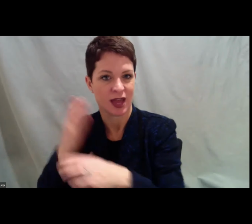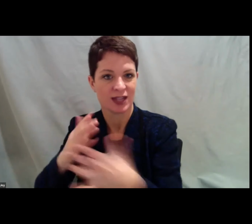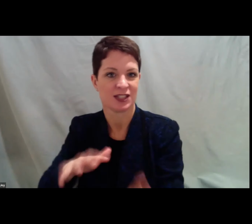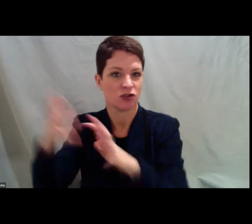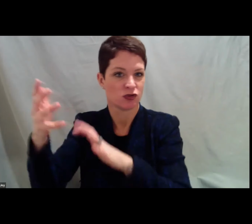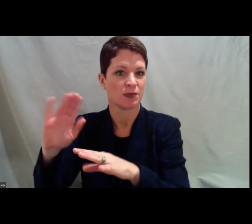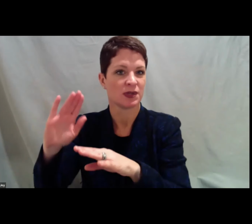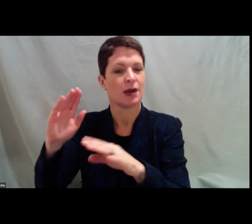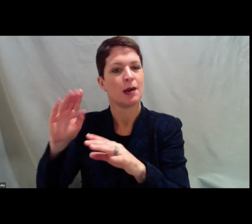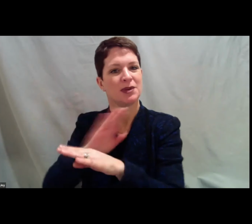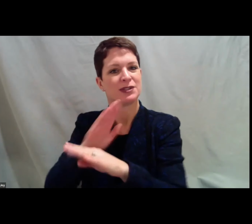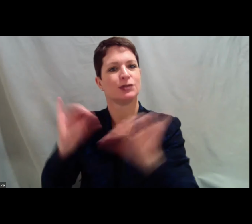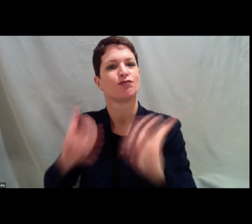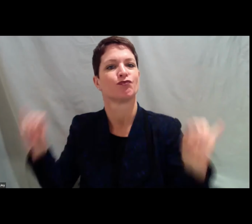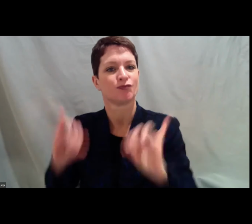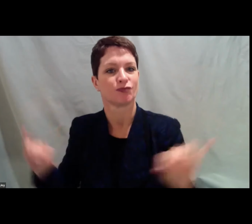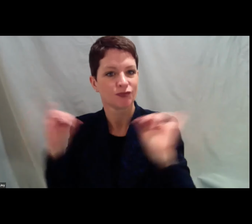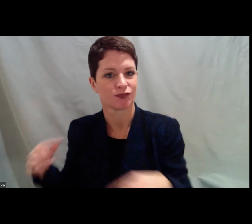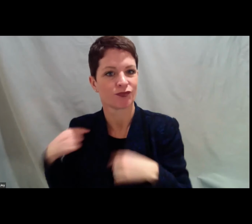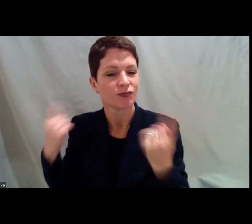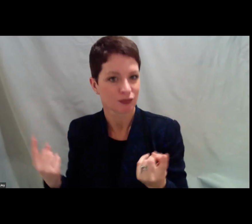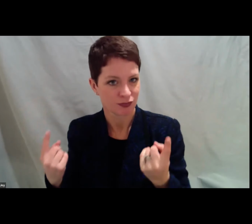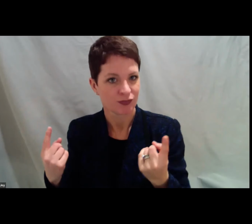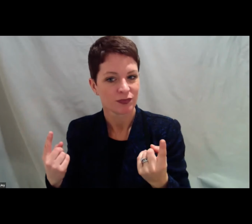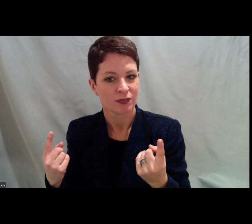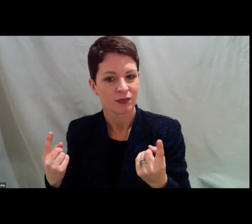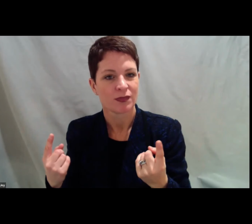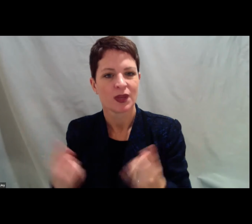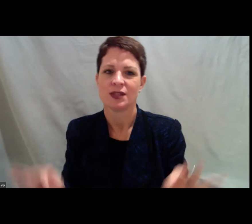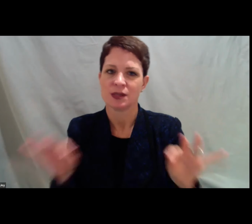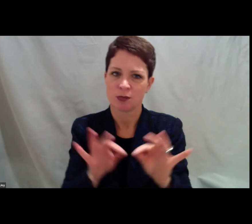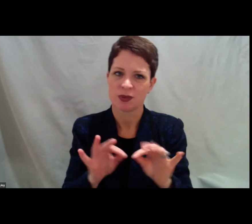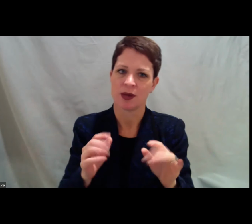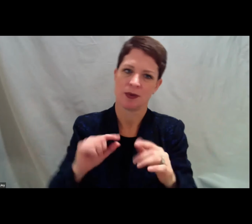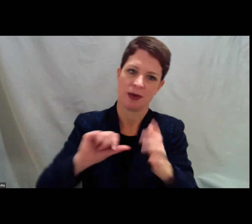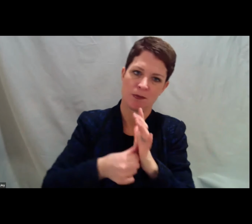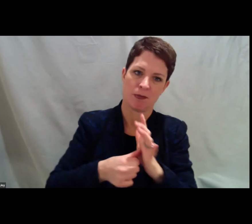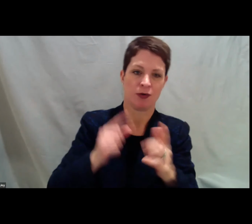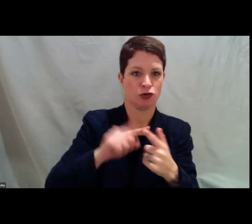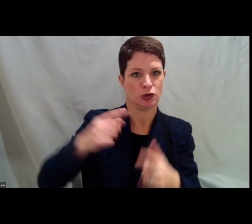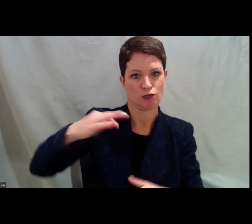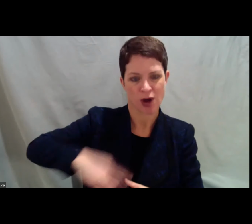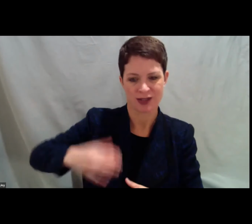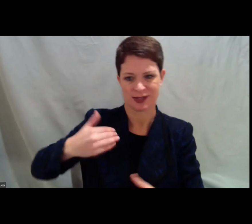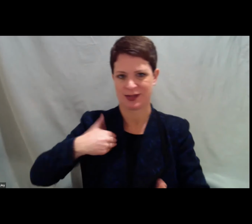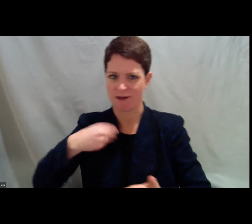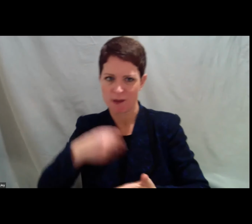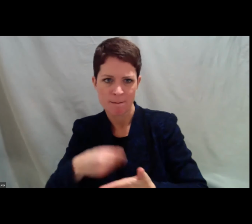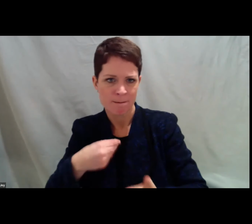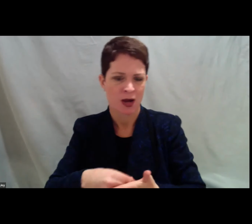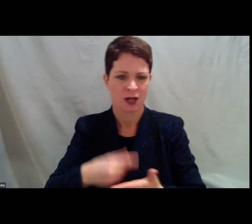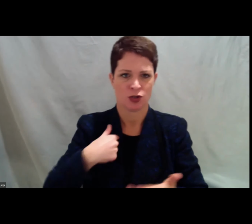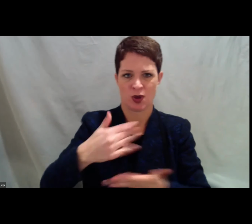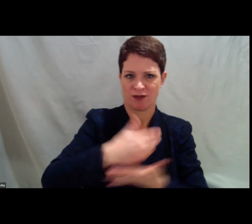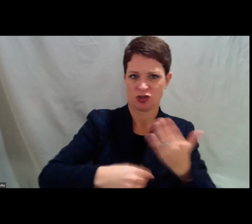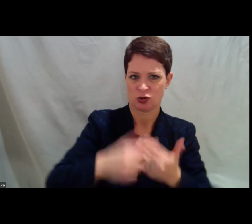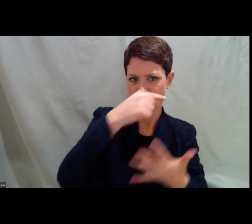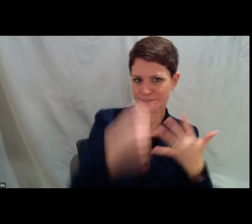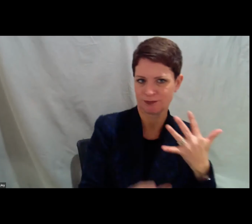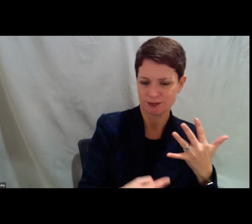business as usual. Now, the imperatives to profit that I was talking about and the need to have money in order to have social goods, these